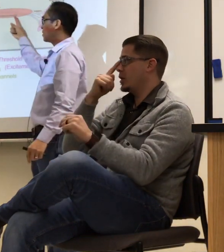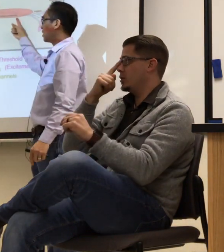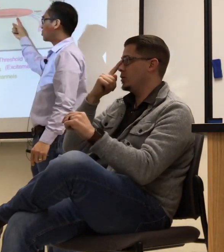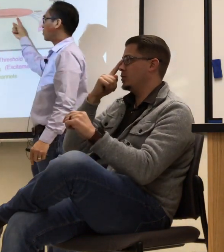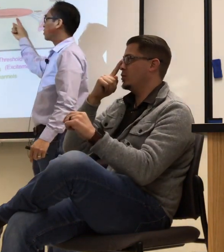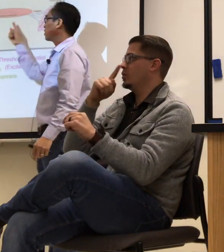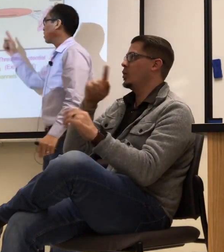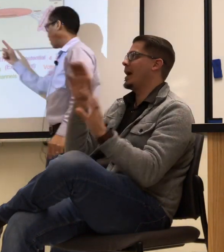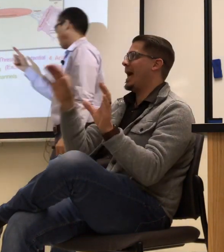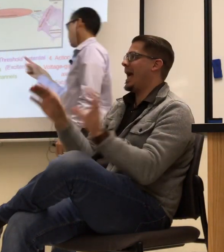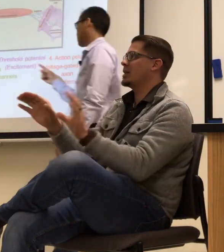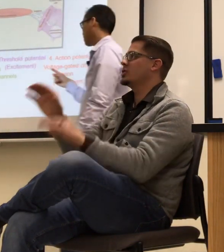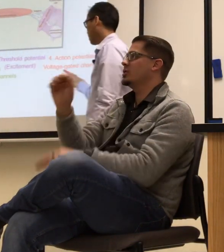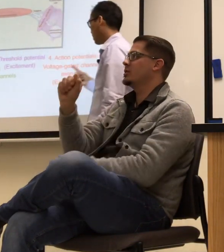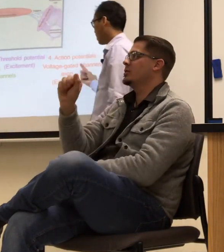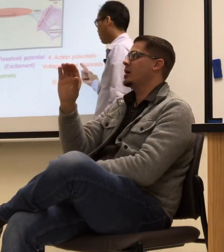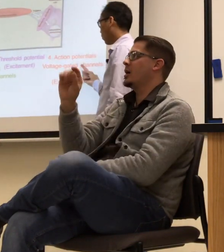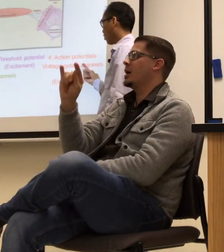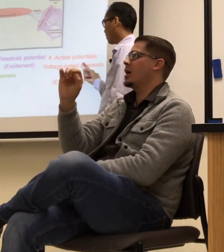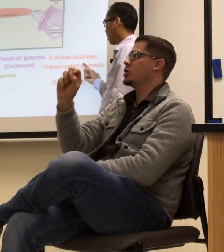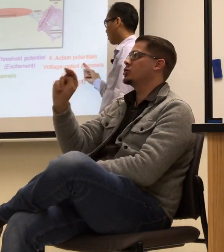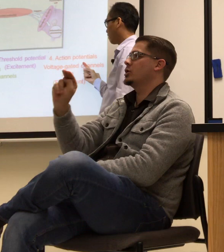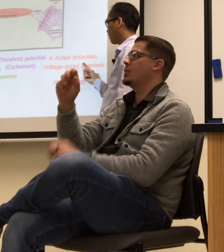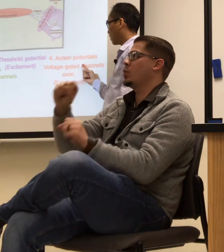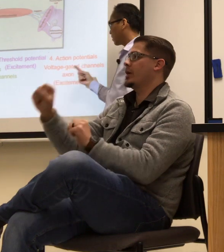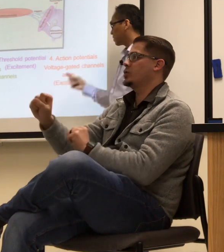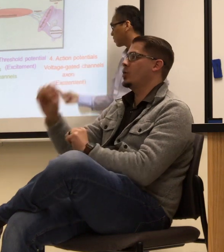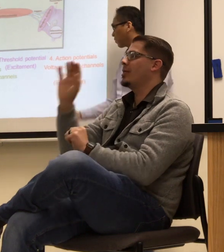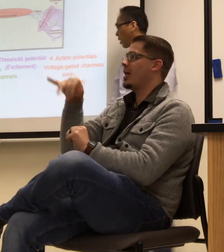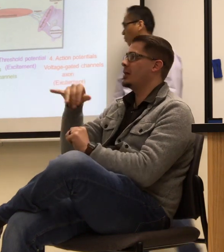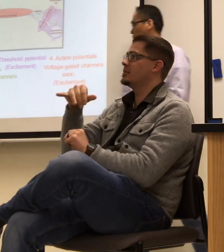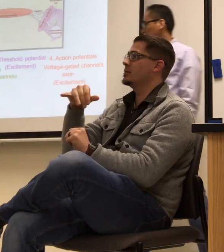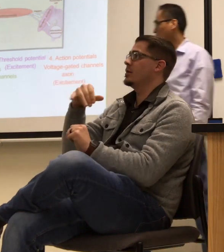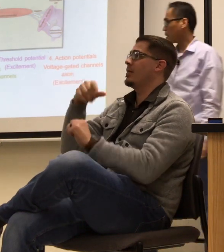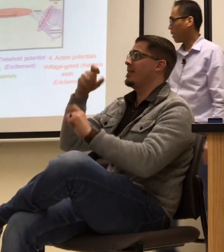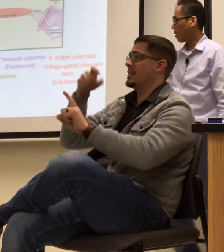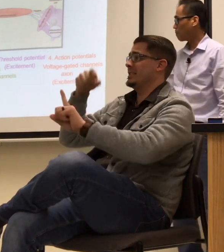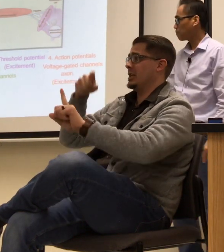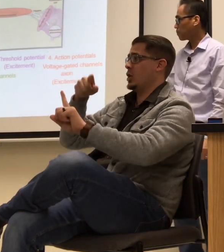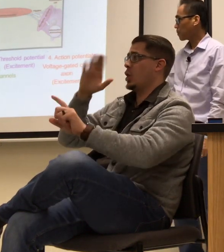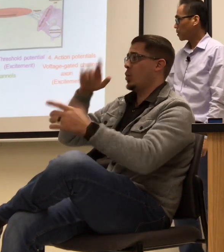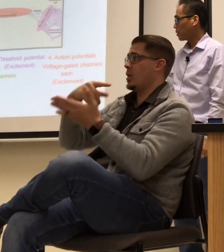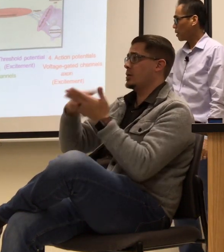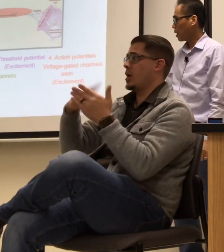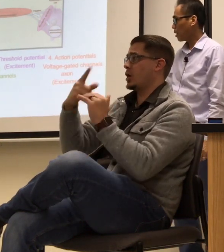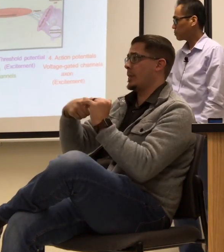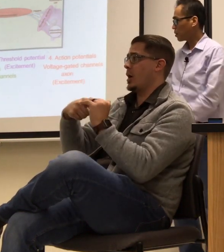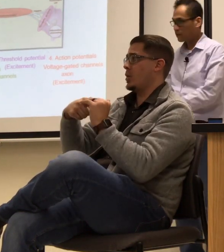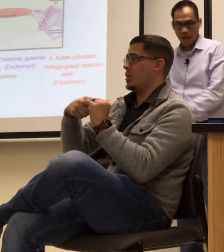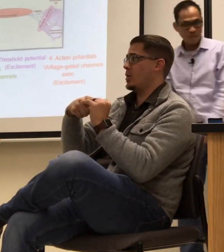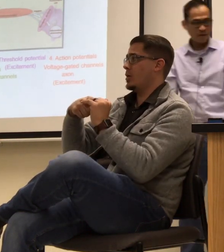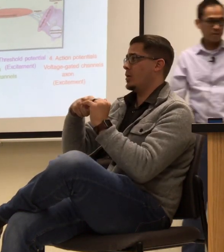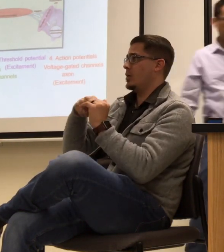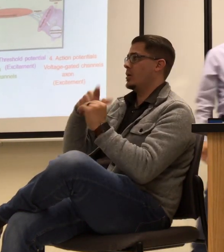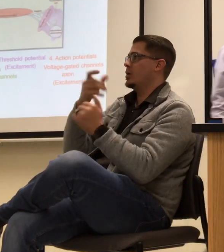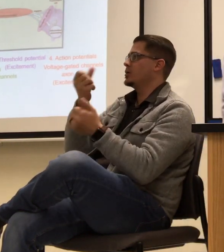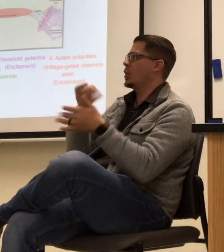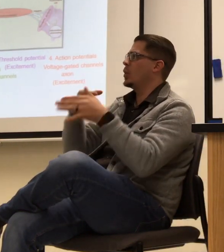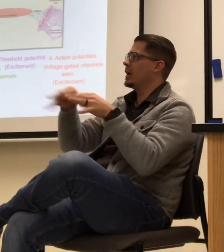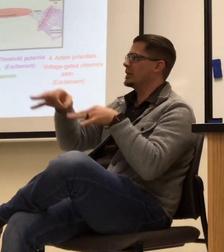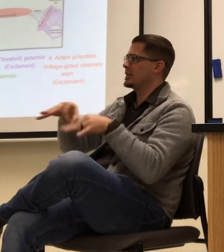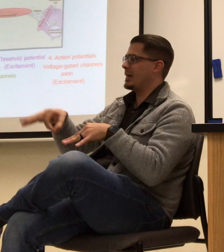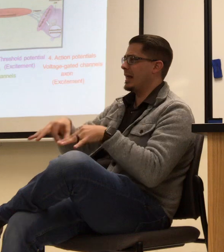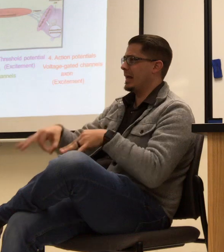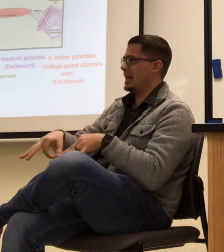to the action potential. This is the form of signal that we want to talk about. So to kind of